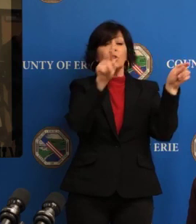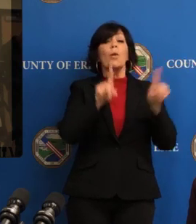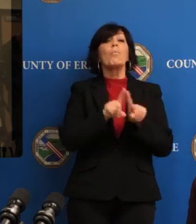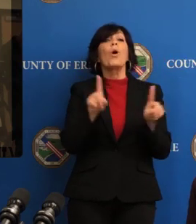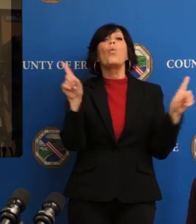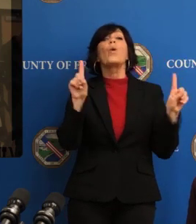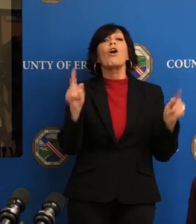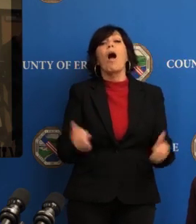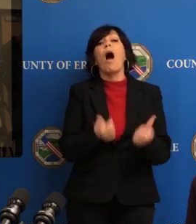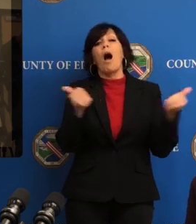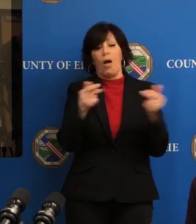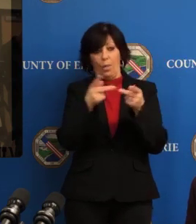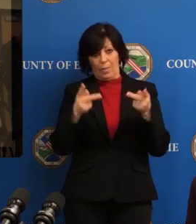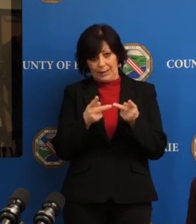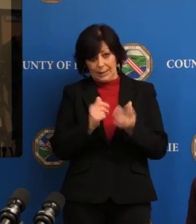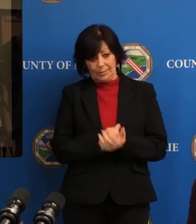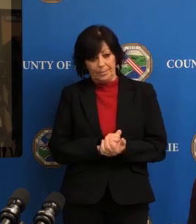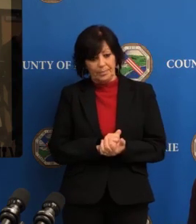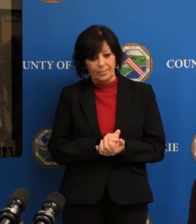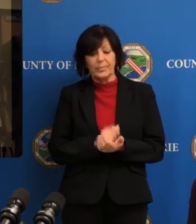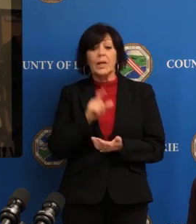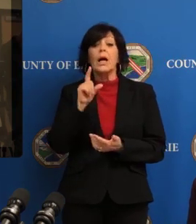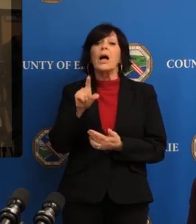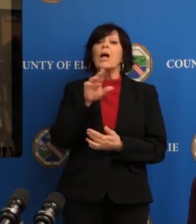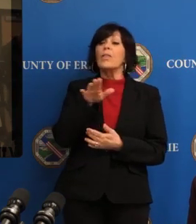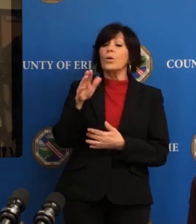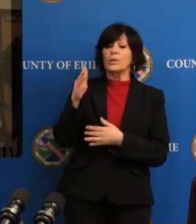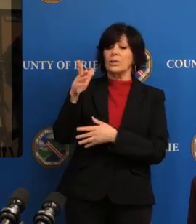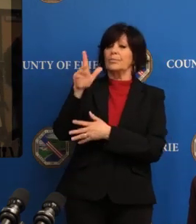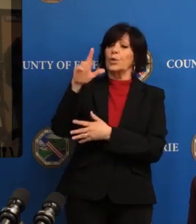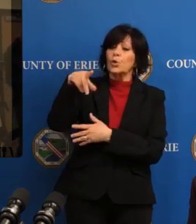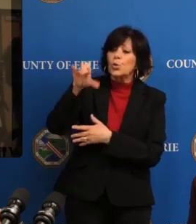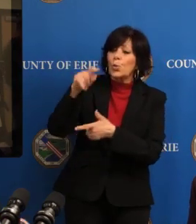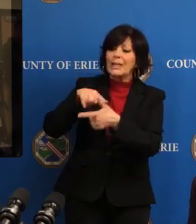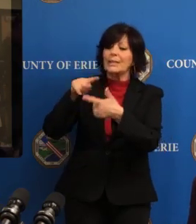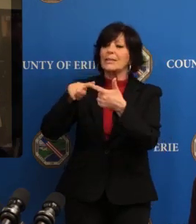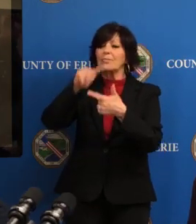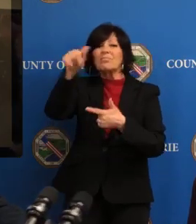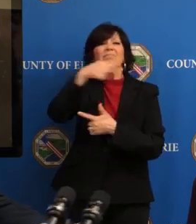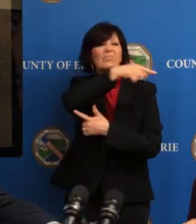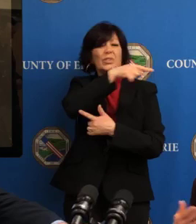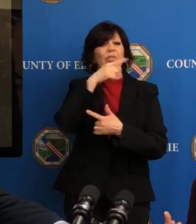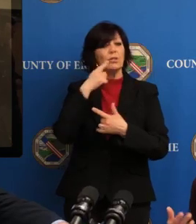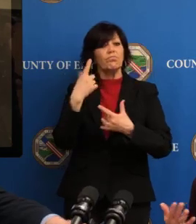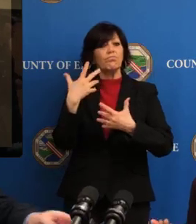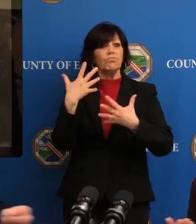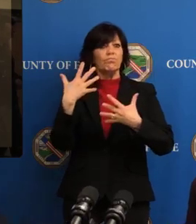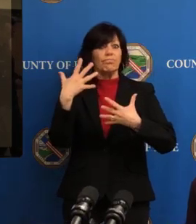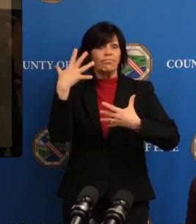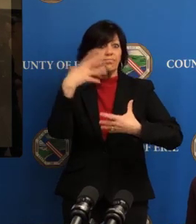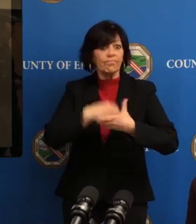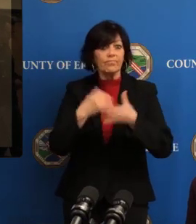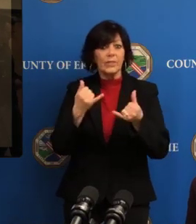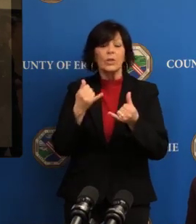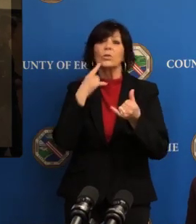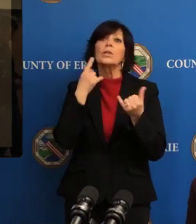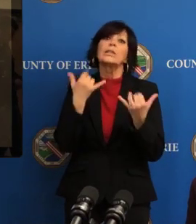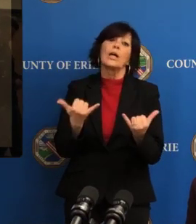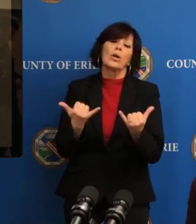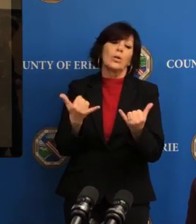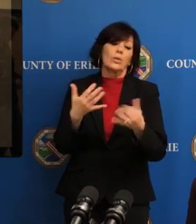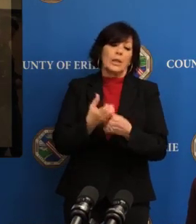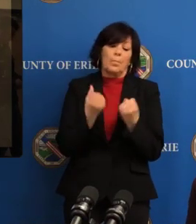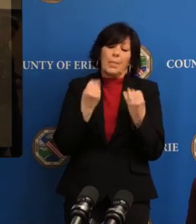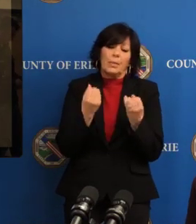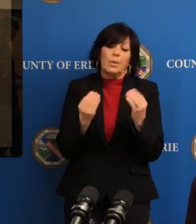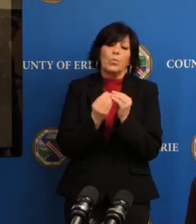through private third parties. Right. The commercial labs are all on board, and so we're receiving many tests